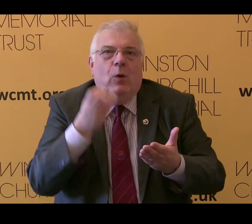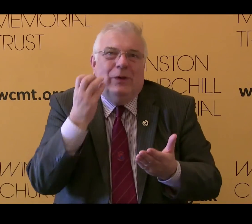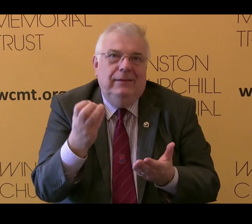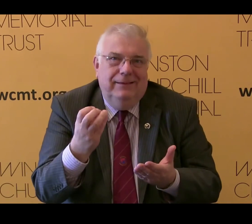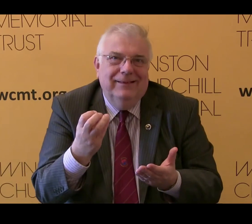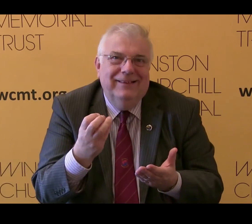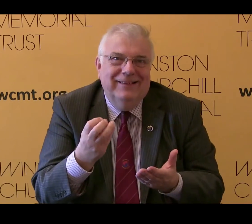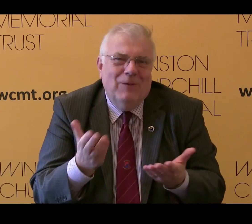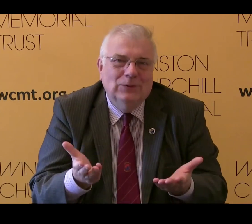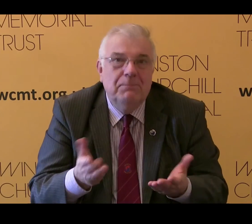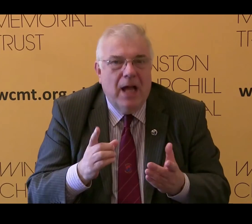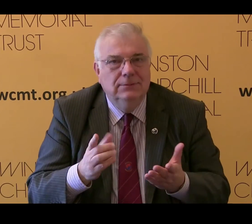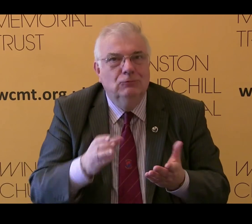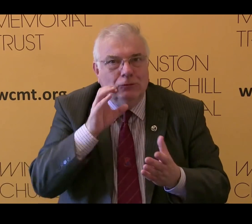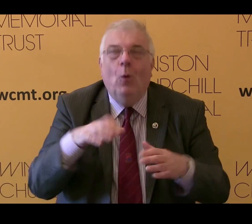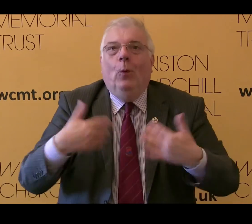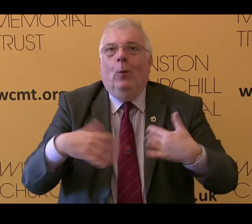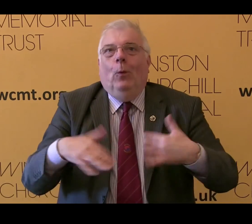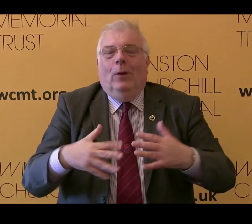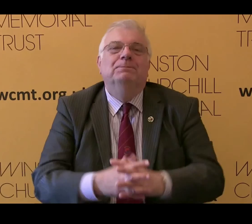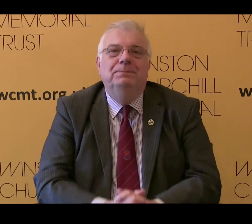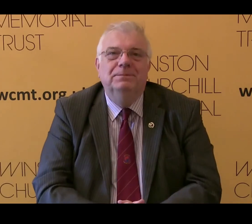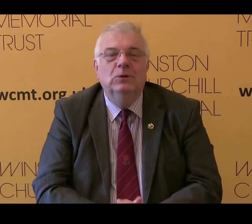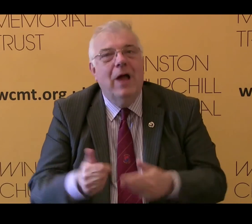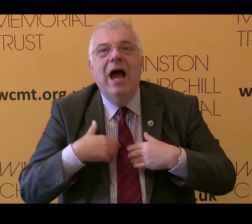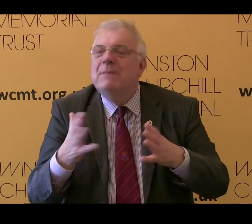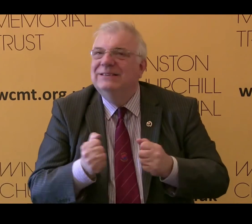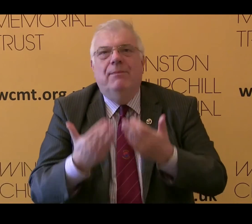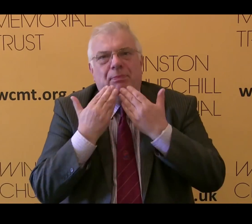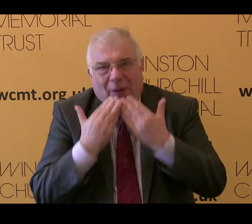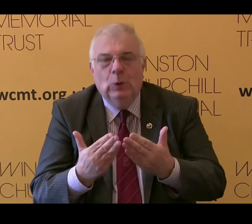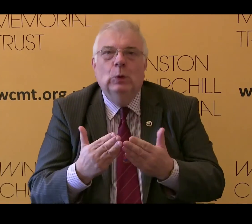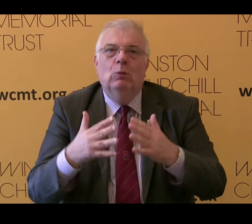and for their continued support and the exchange of ideas and information that happens.